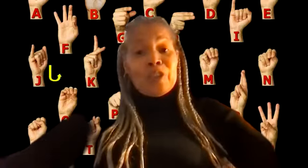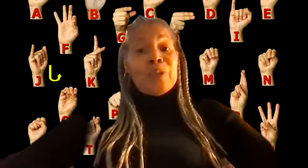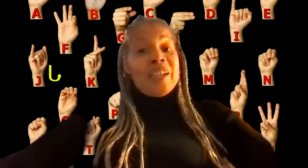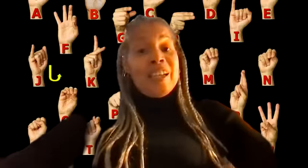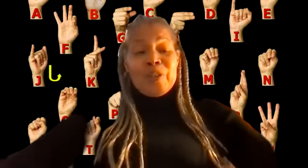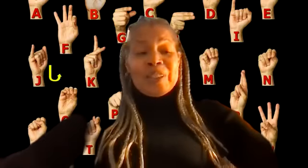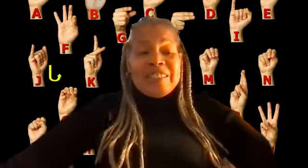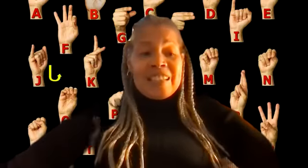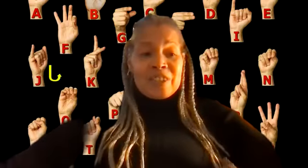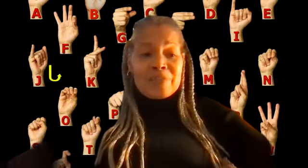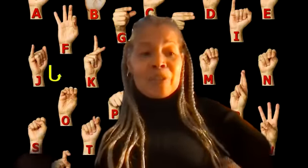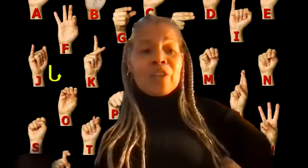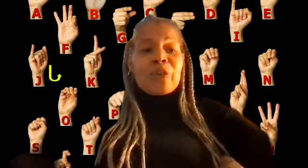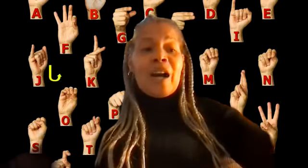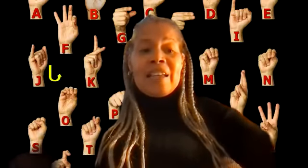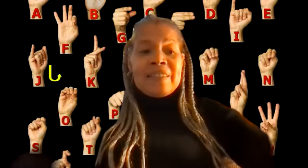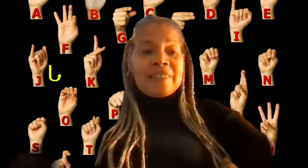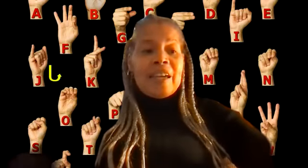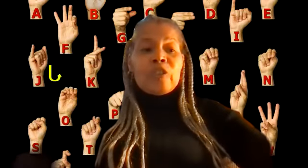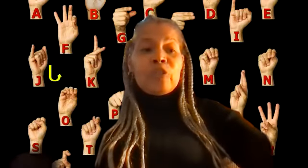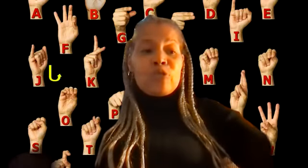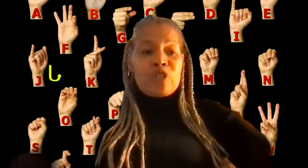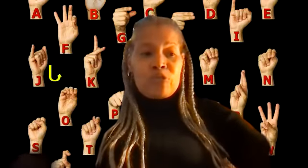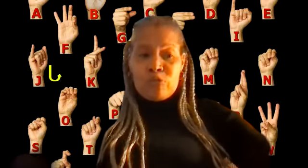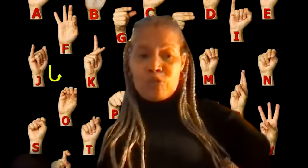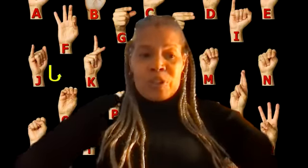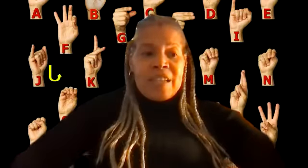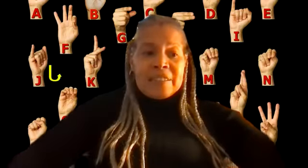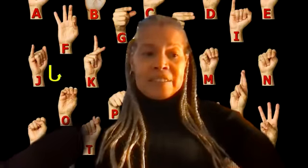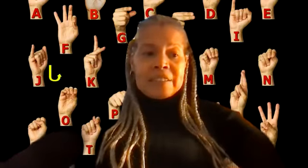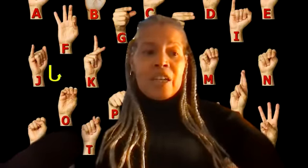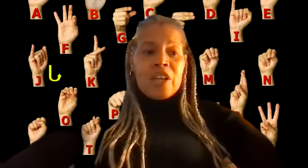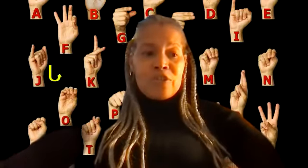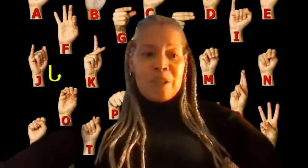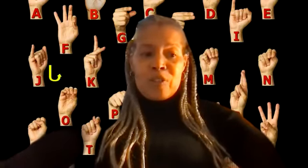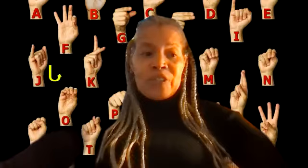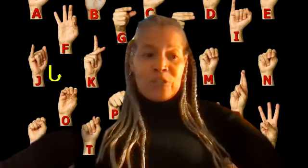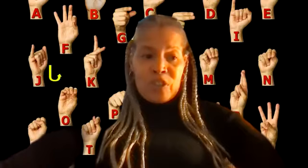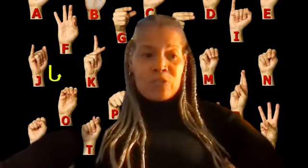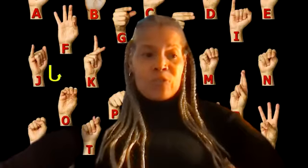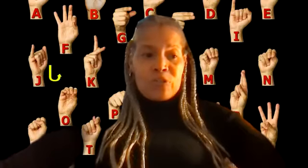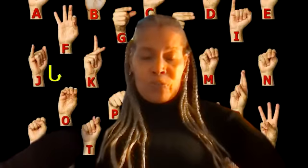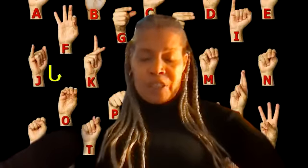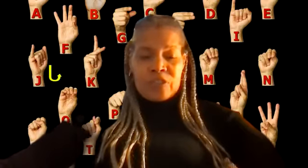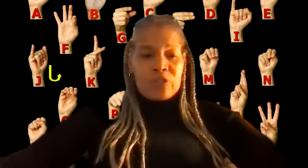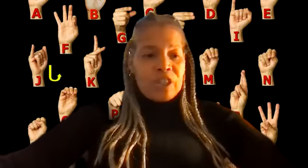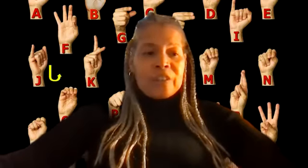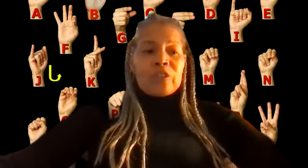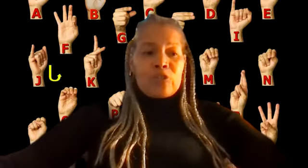you and your organization. So I think that you should use your talents to make sure, I think you said you were working in school. I think you